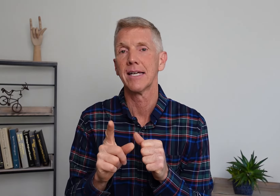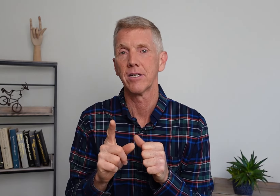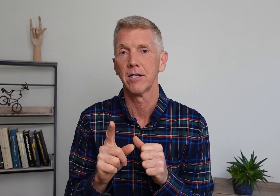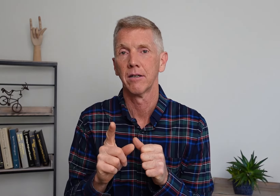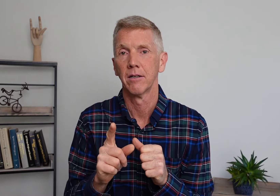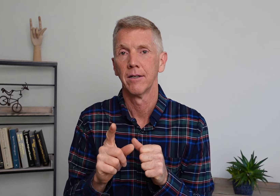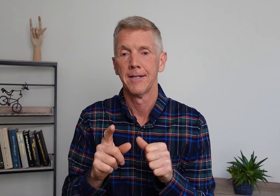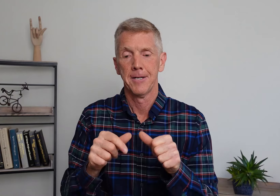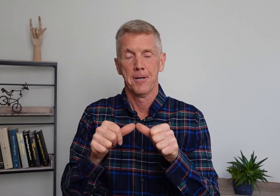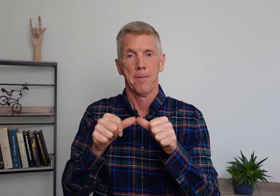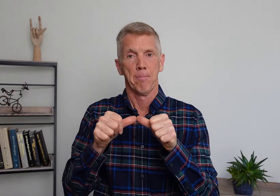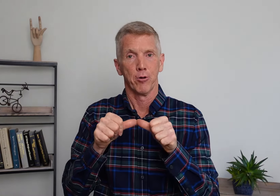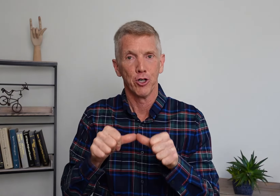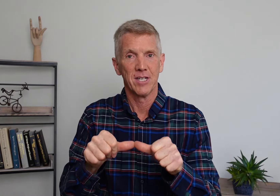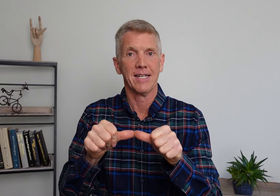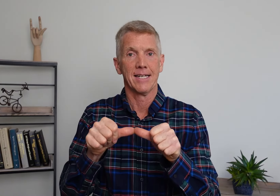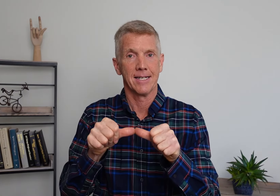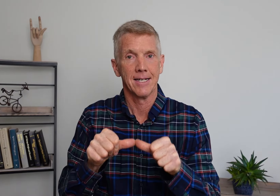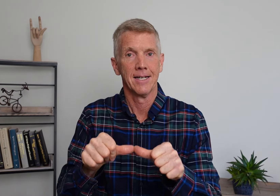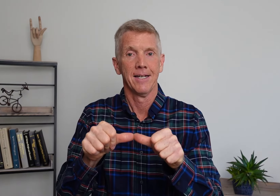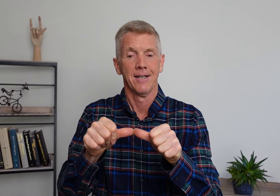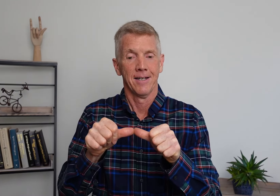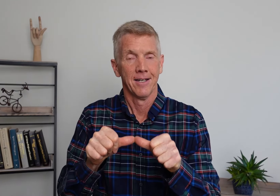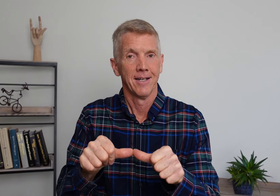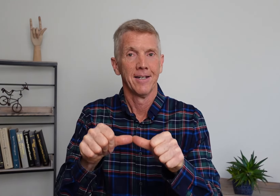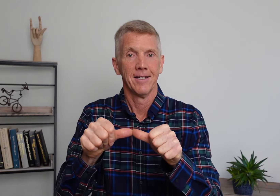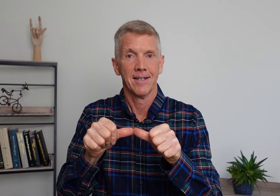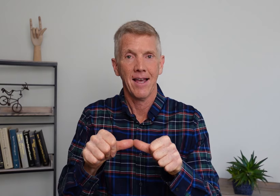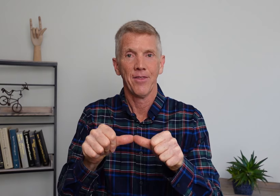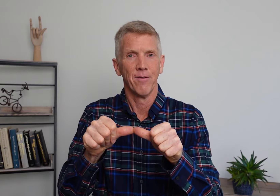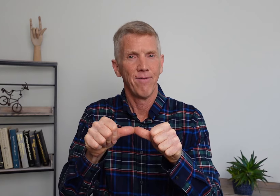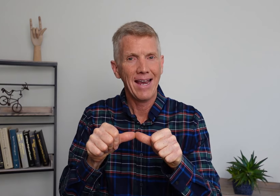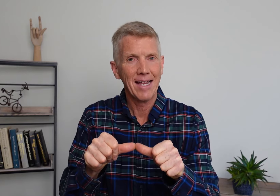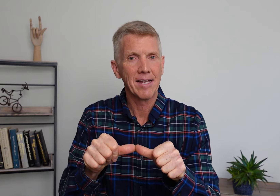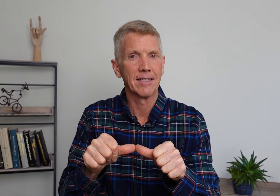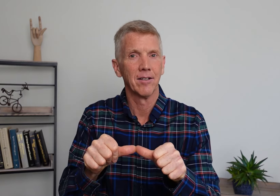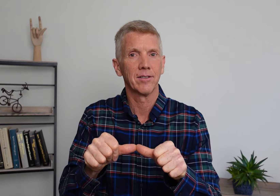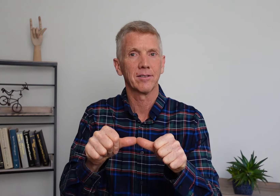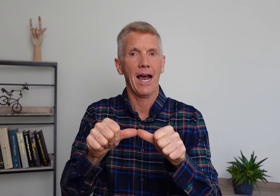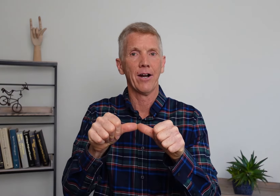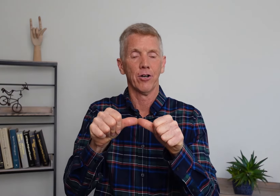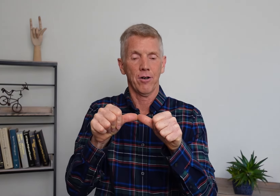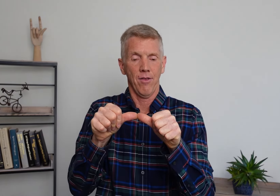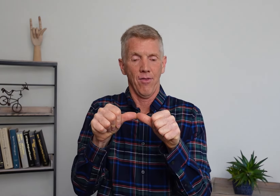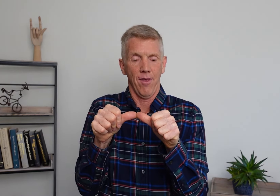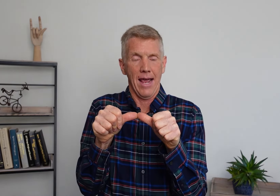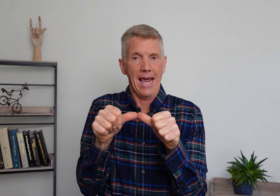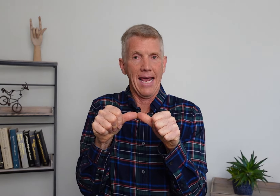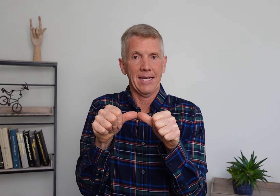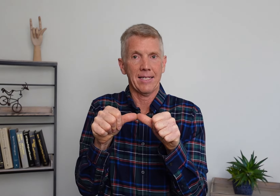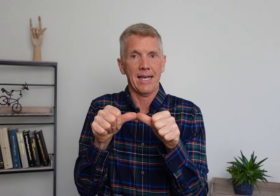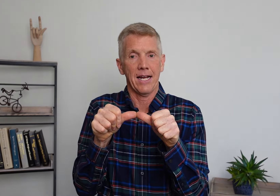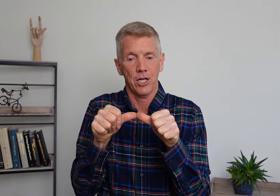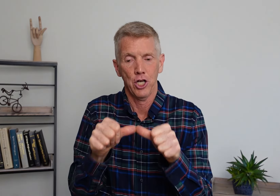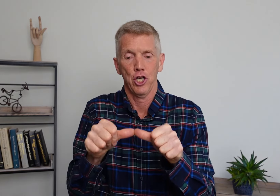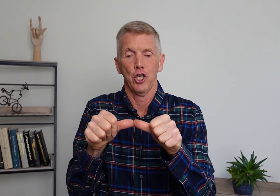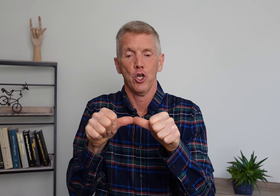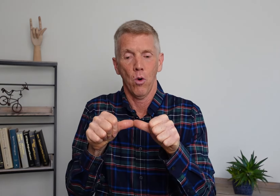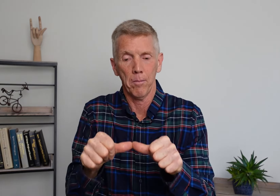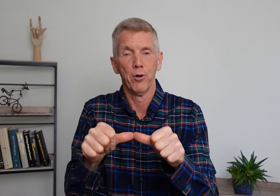Persist. Persist. Do you see that? The face has to get a little tighter, hands in. You are